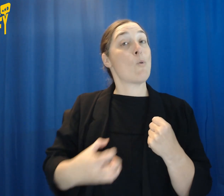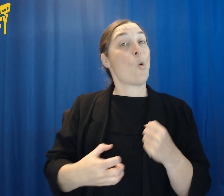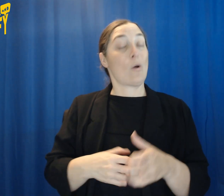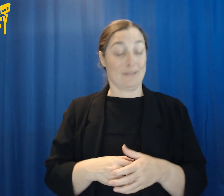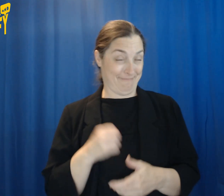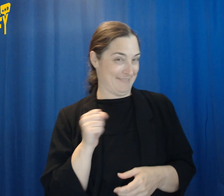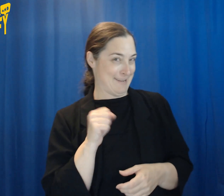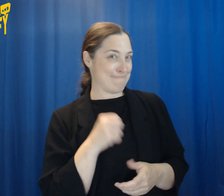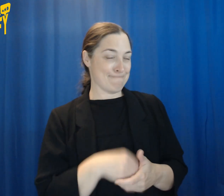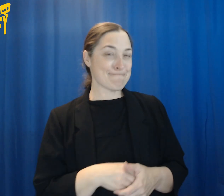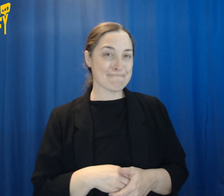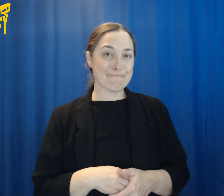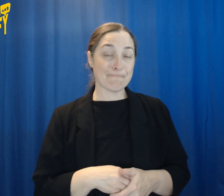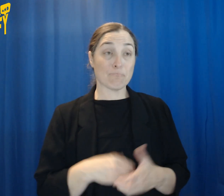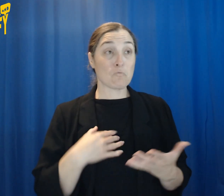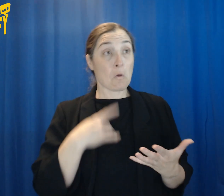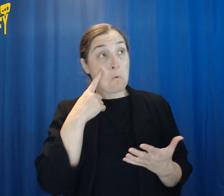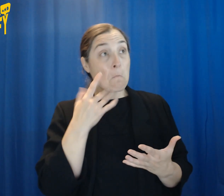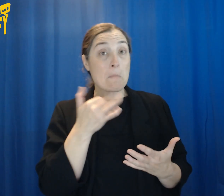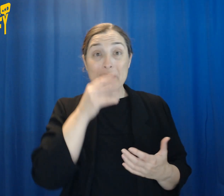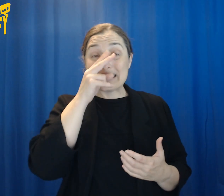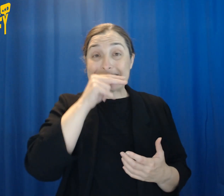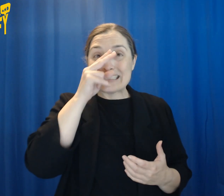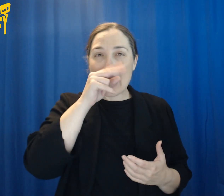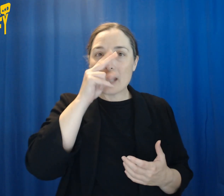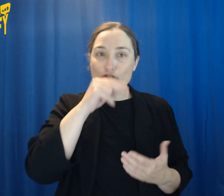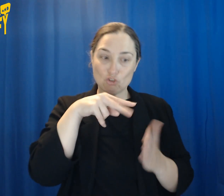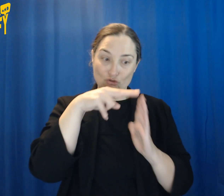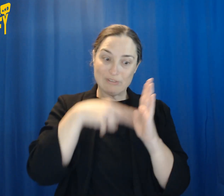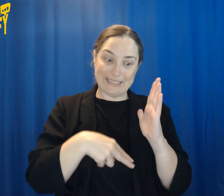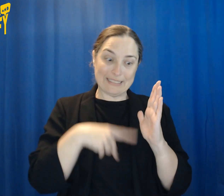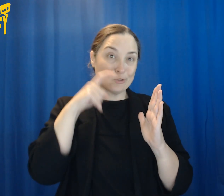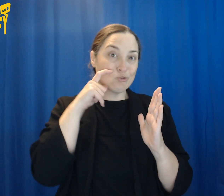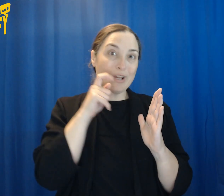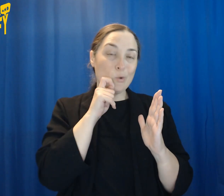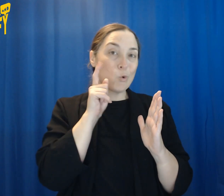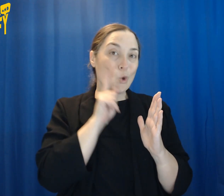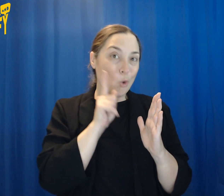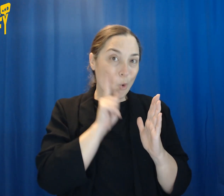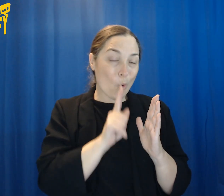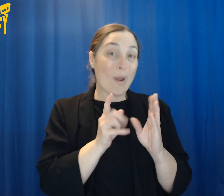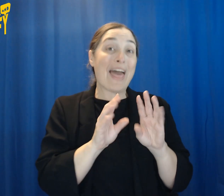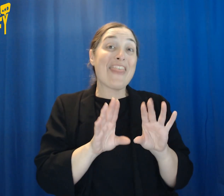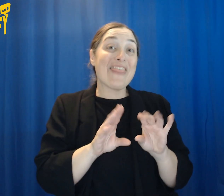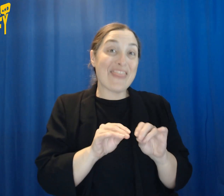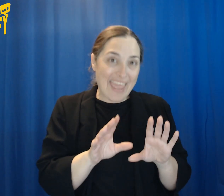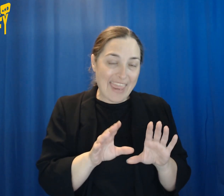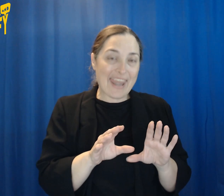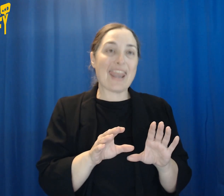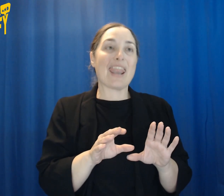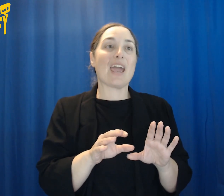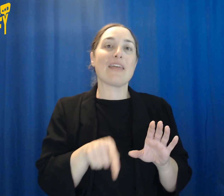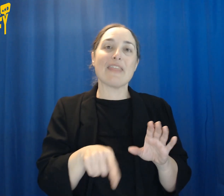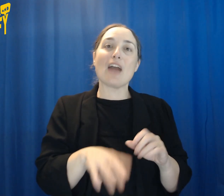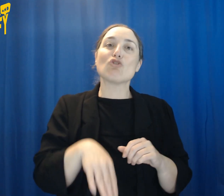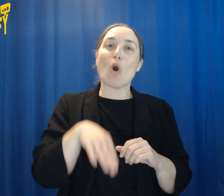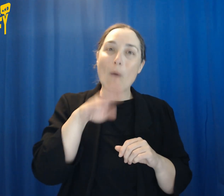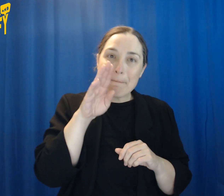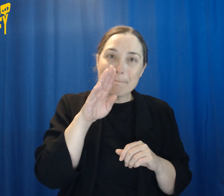young people, like teenagers, reading Strange Little Girl, and then them growing up a bit and maybe going into